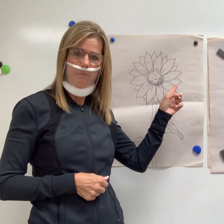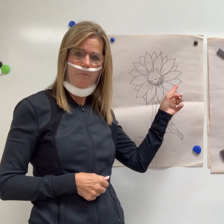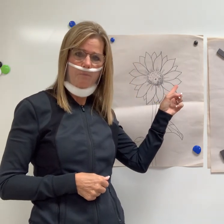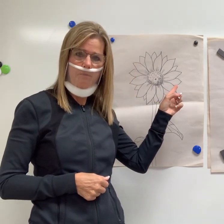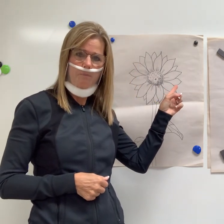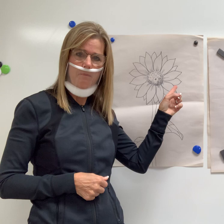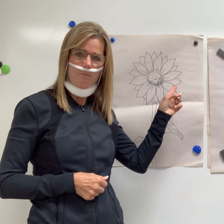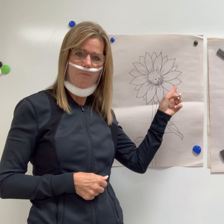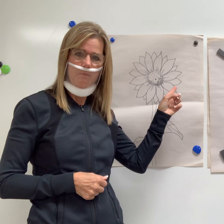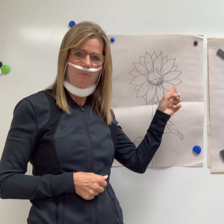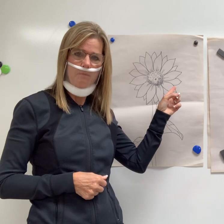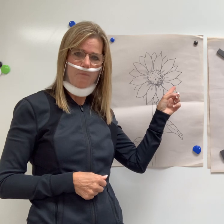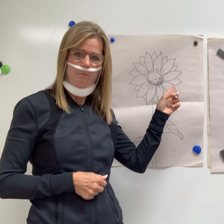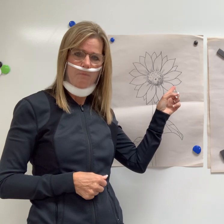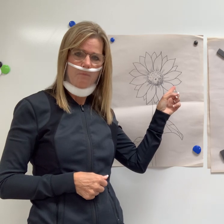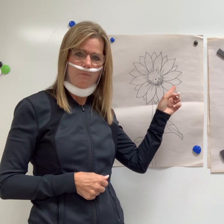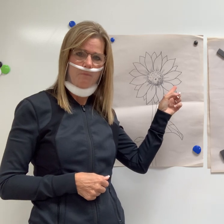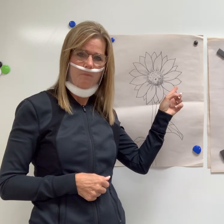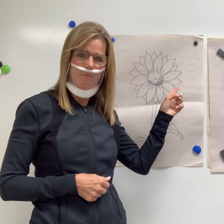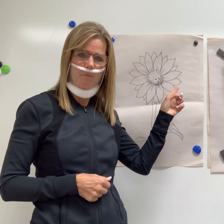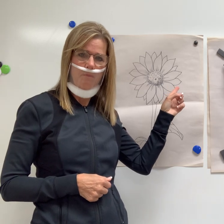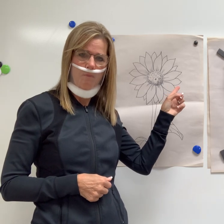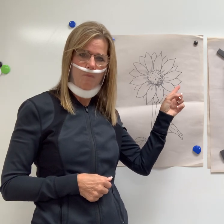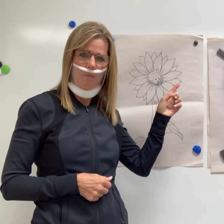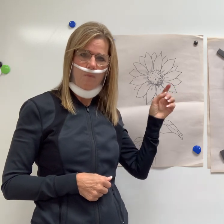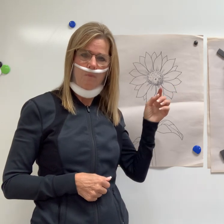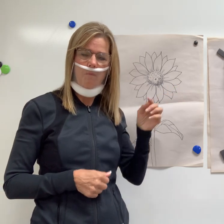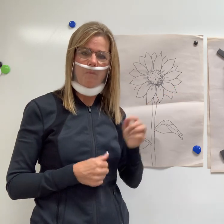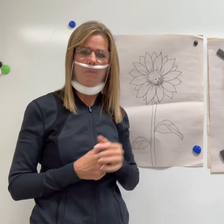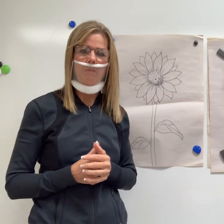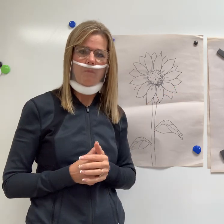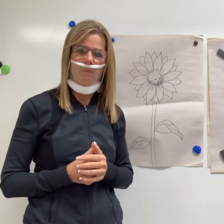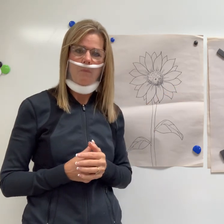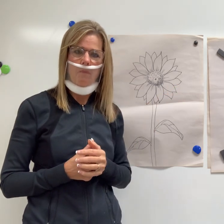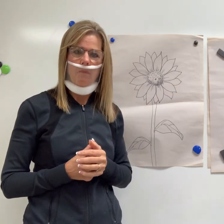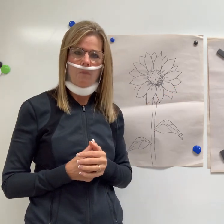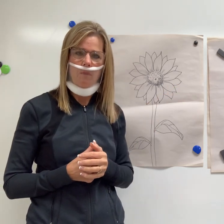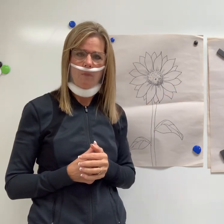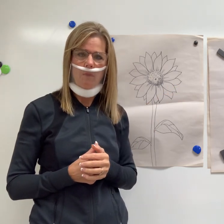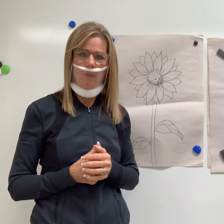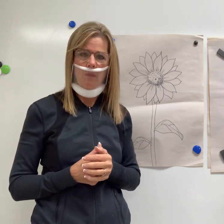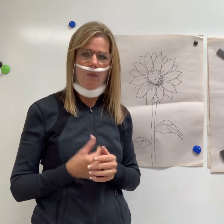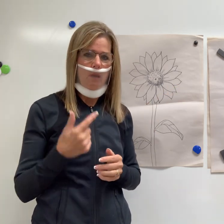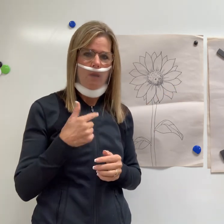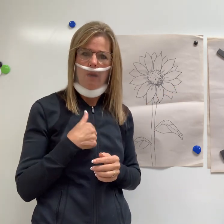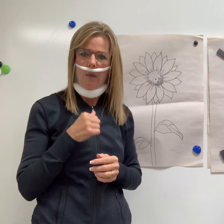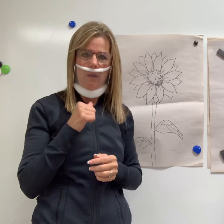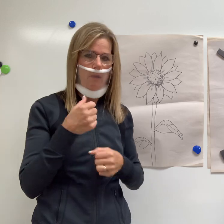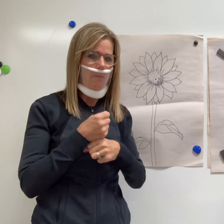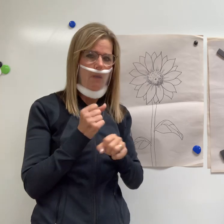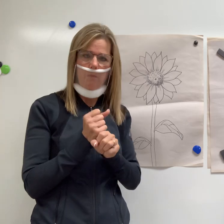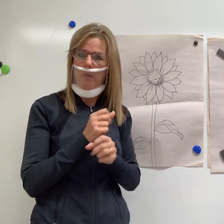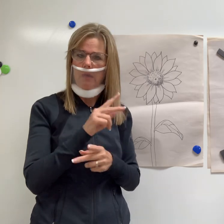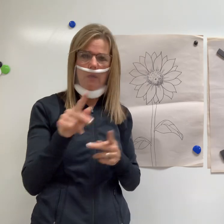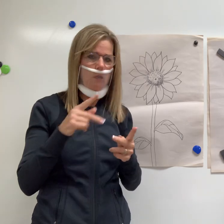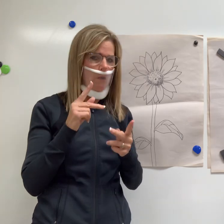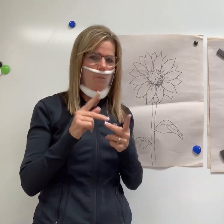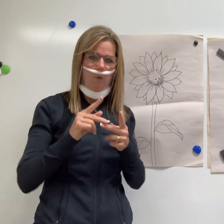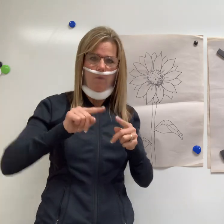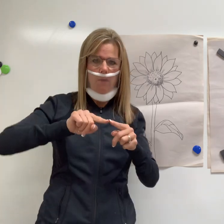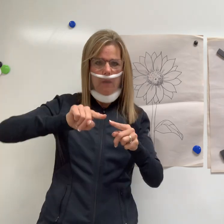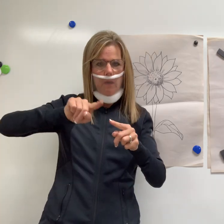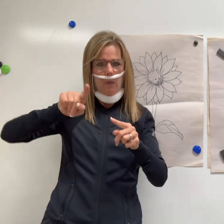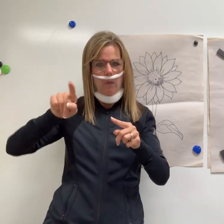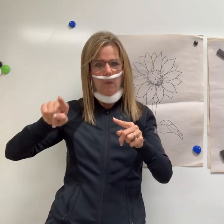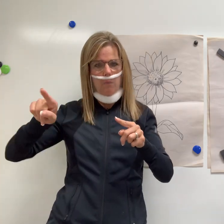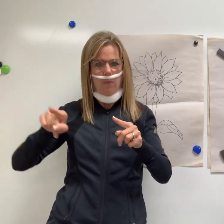back in and touch, and I'm just going to do that all the way around. Now look, friends, I am not making perfect curve lines on every